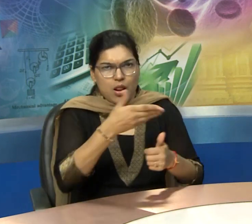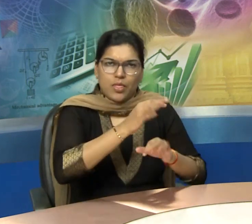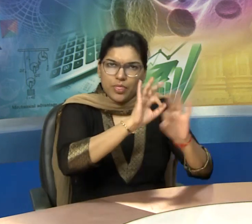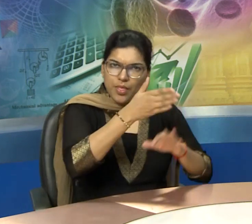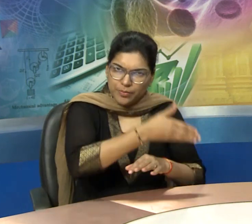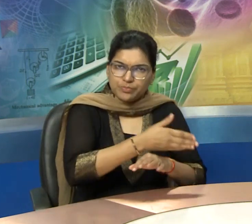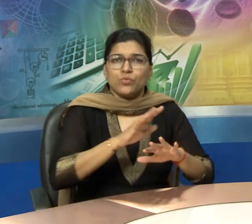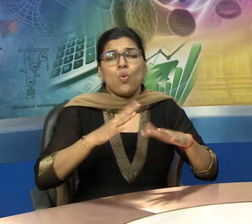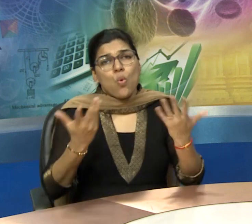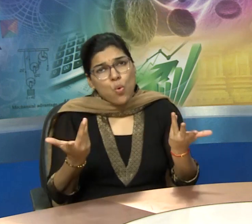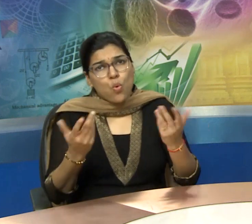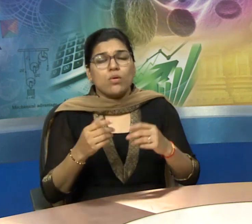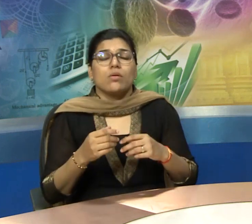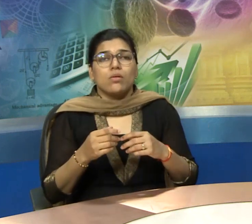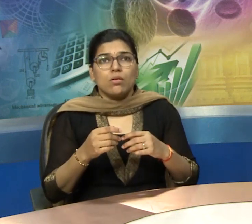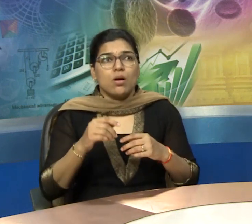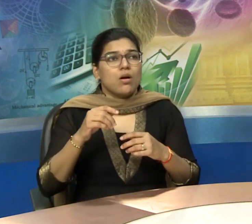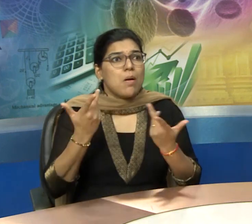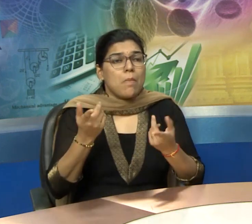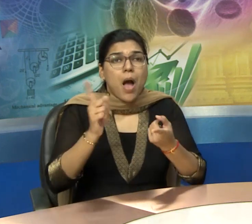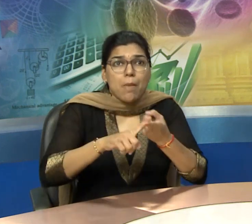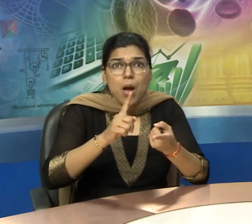and social awareness programs.